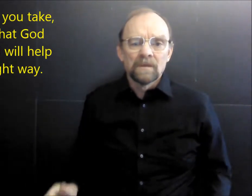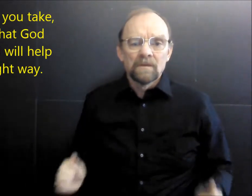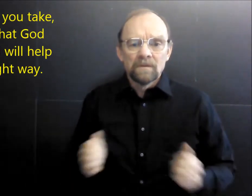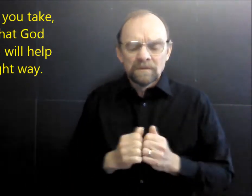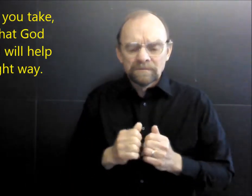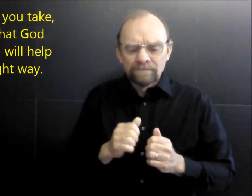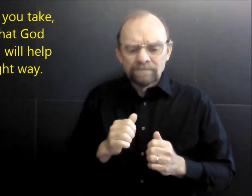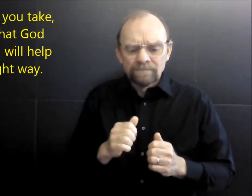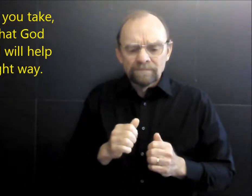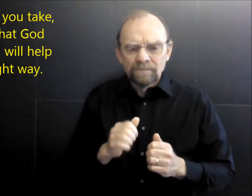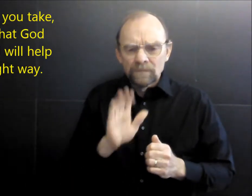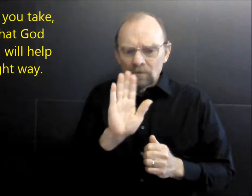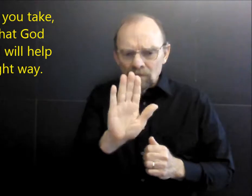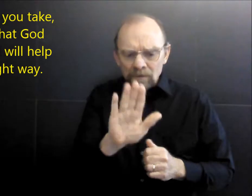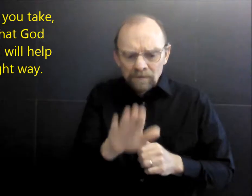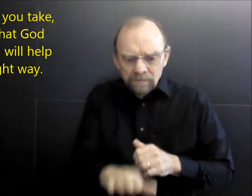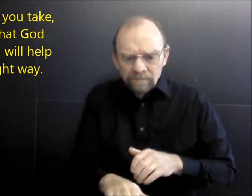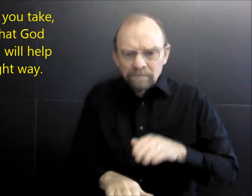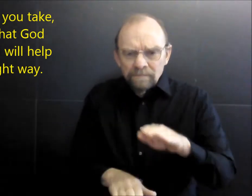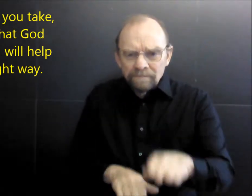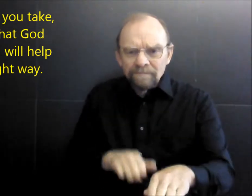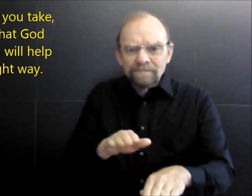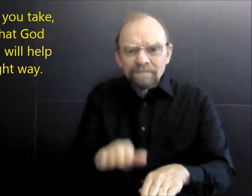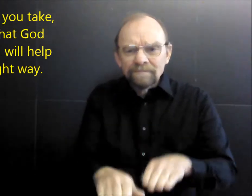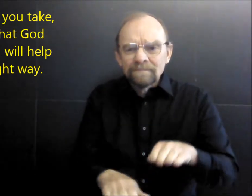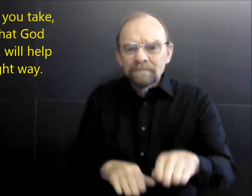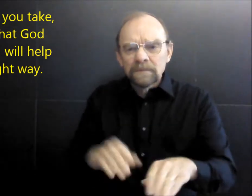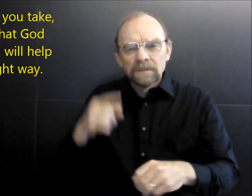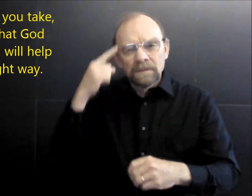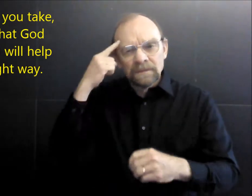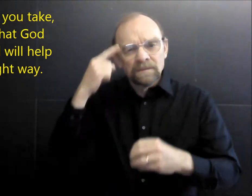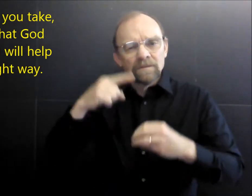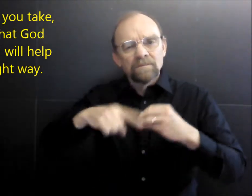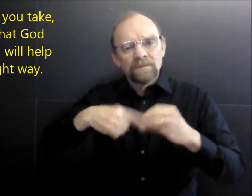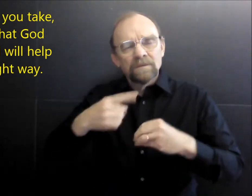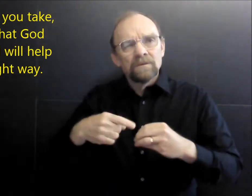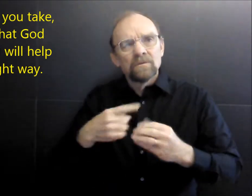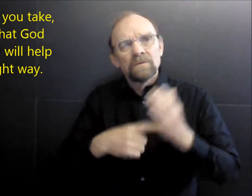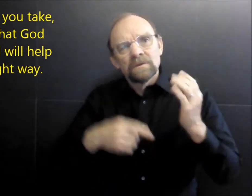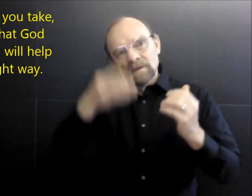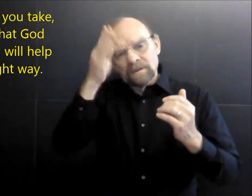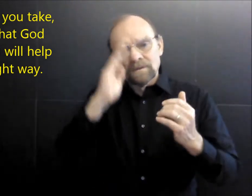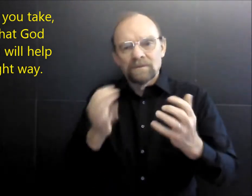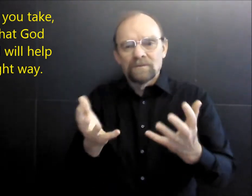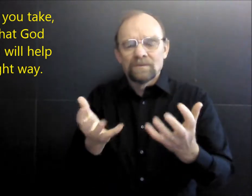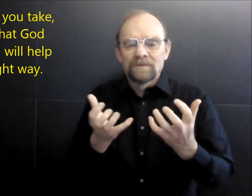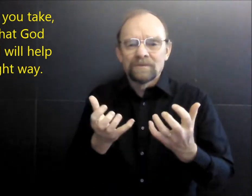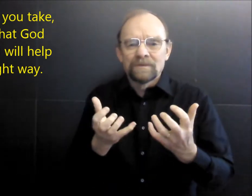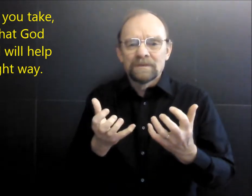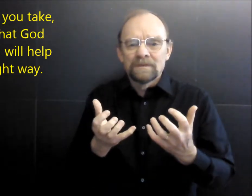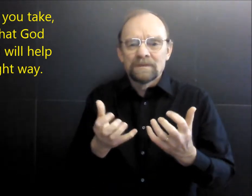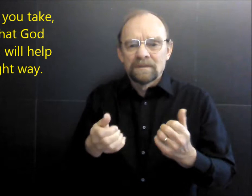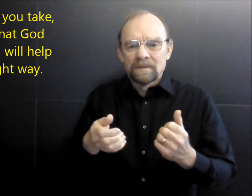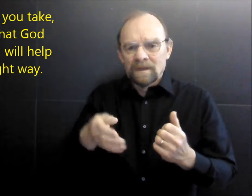With every step you take, think about what God wants, and God will help you go the right way